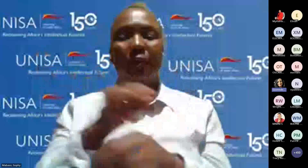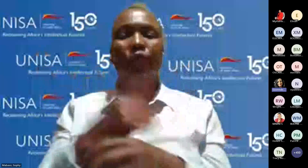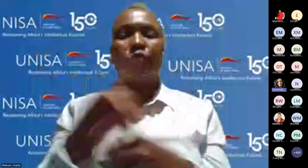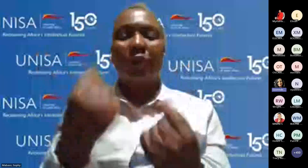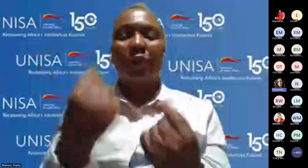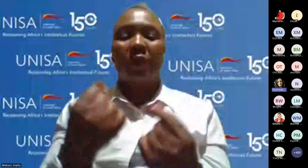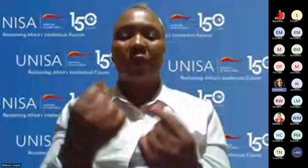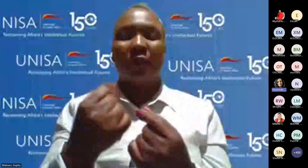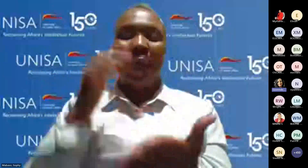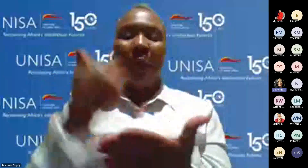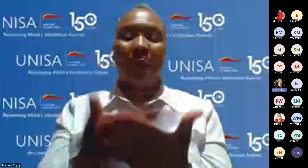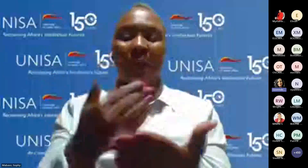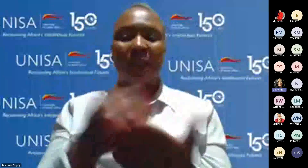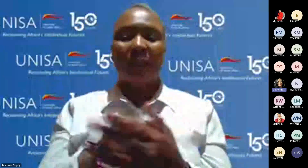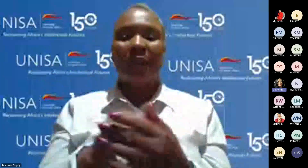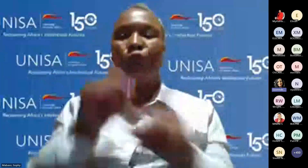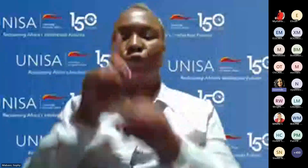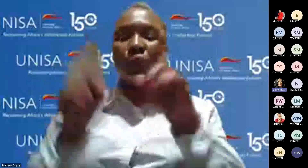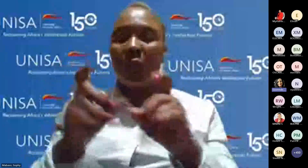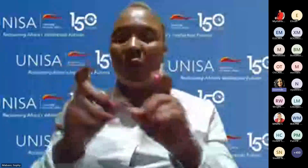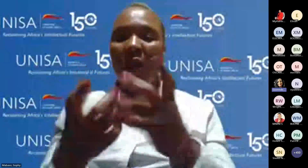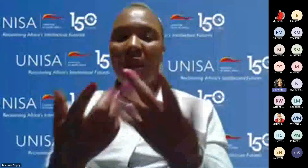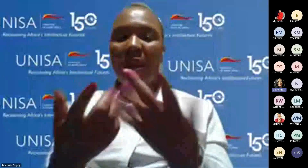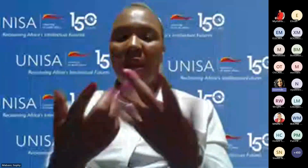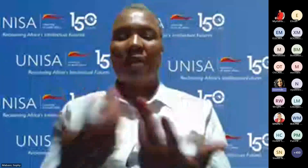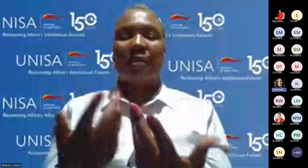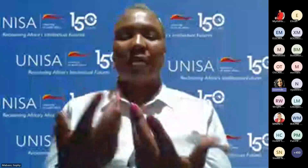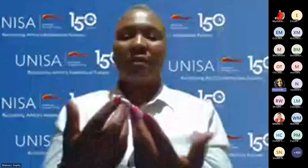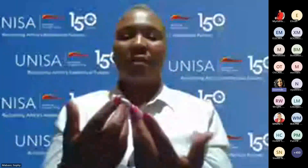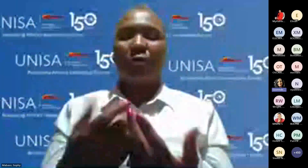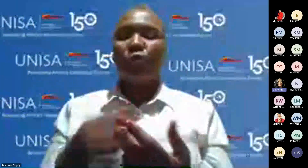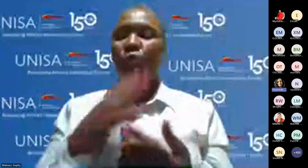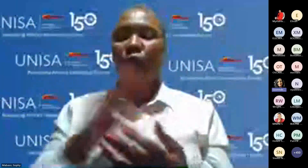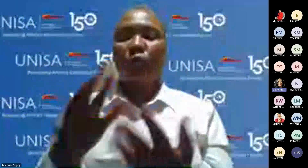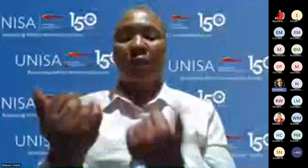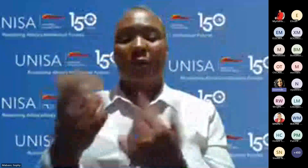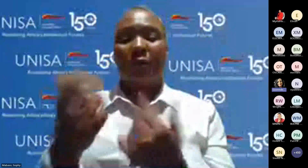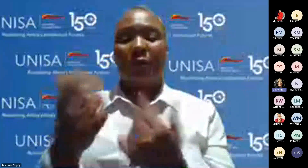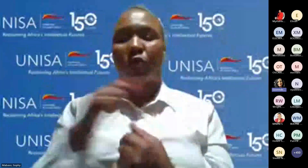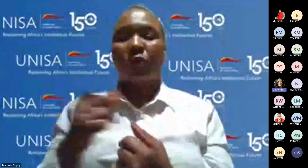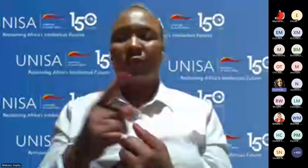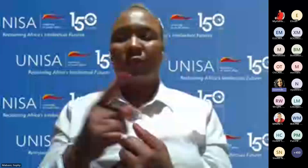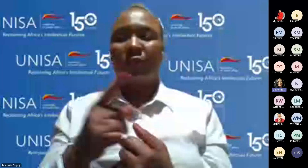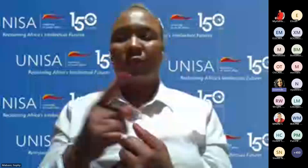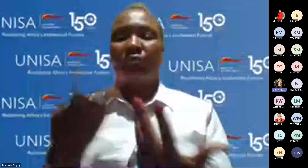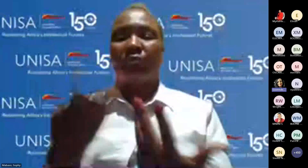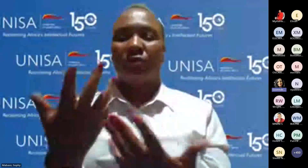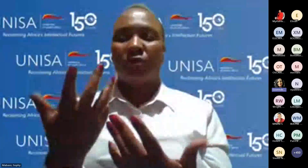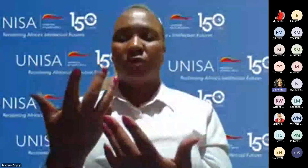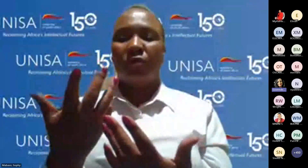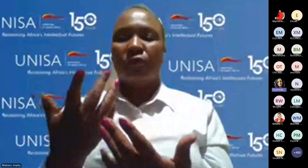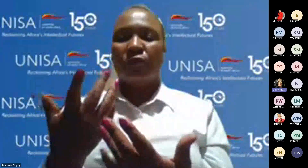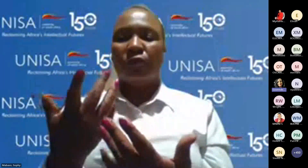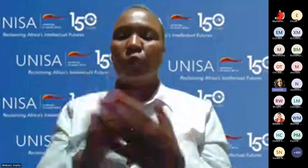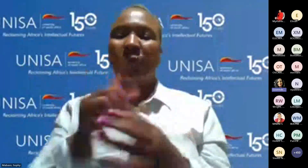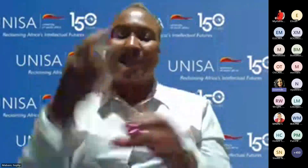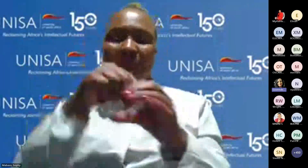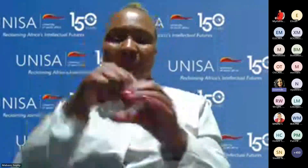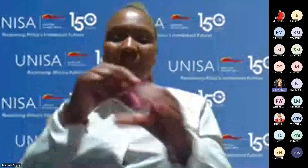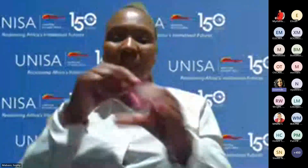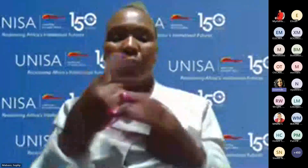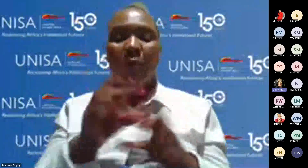of questions. We don't expect you to regurgitate what's in the book, but you refer